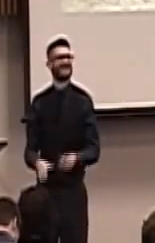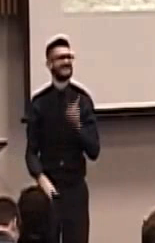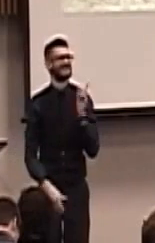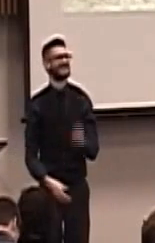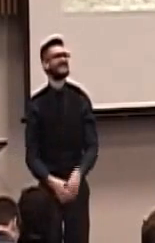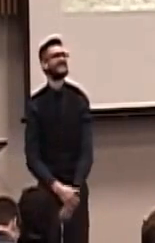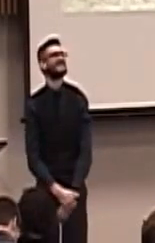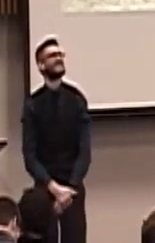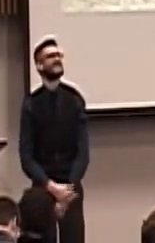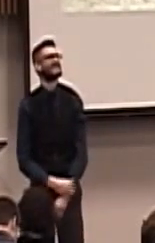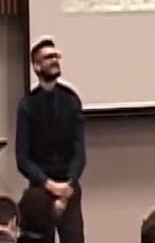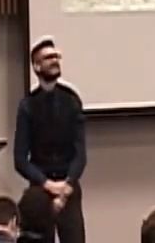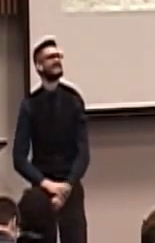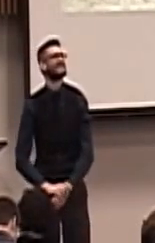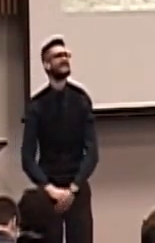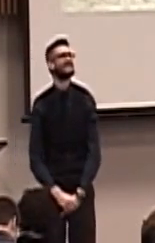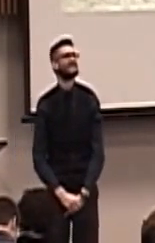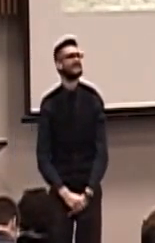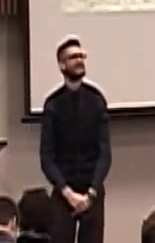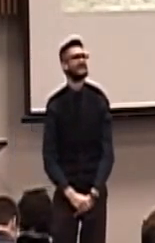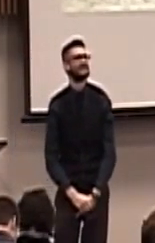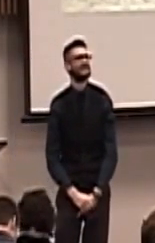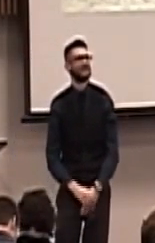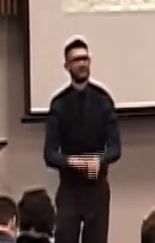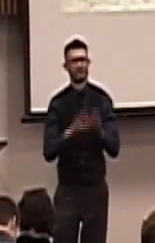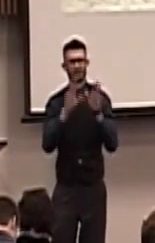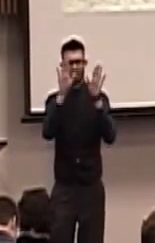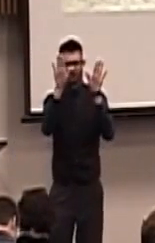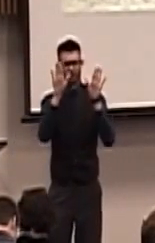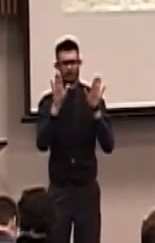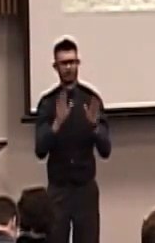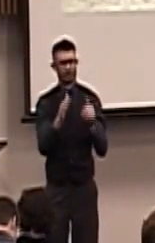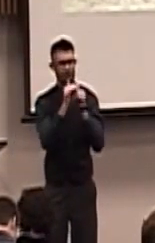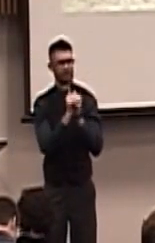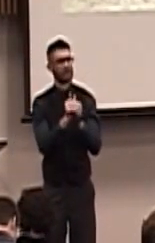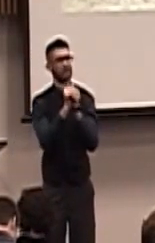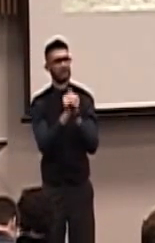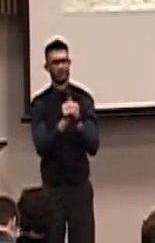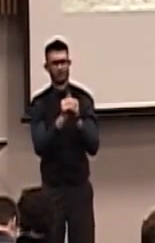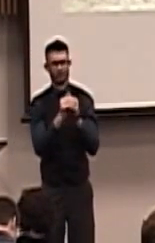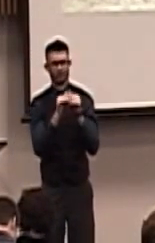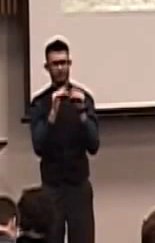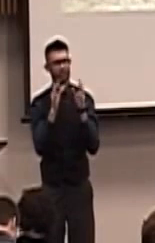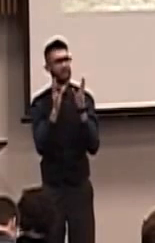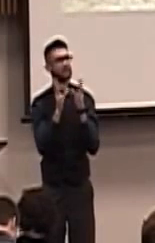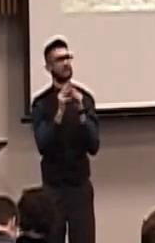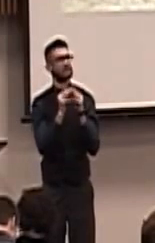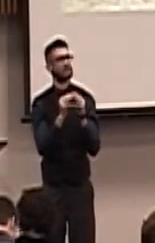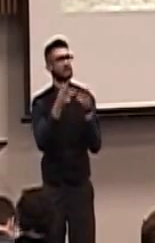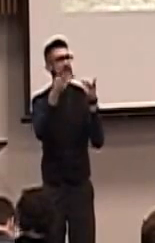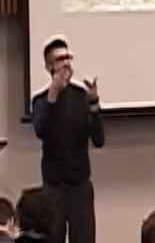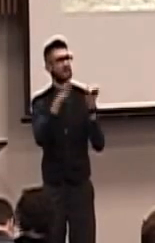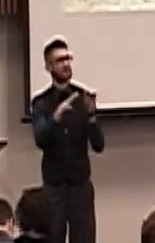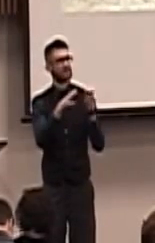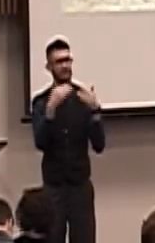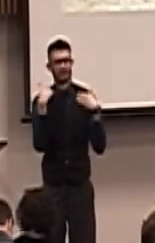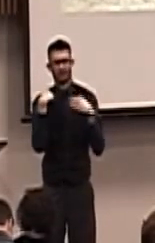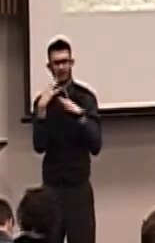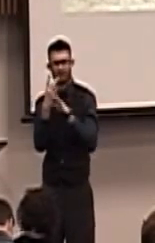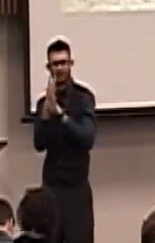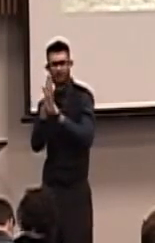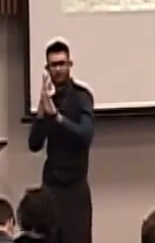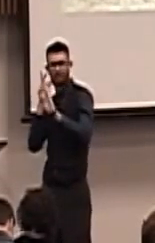After the Sunday worship assembly, they always have this big long line of